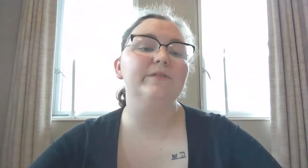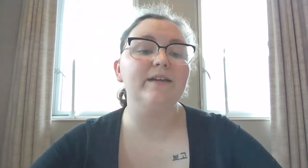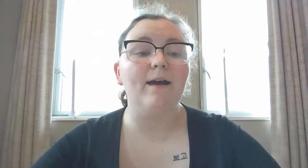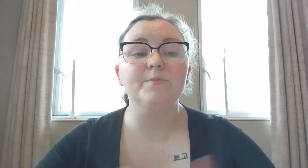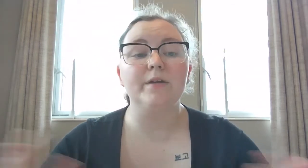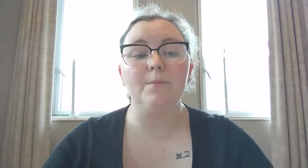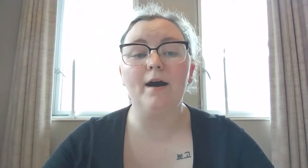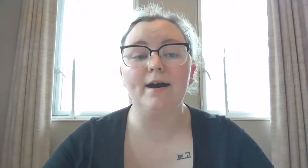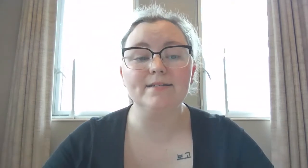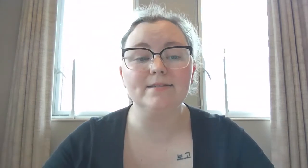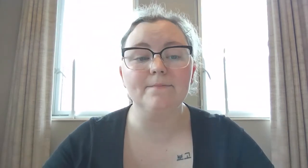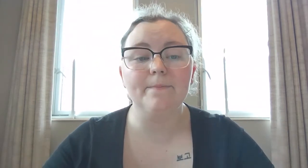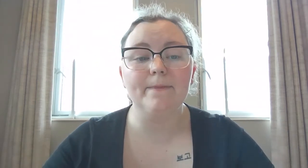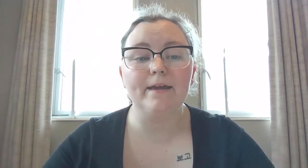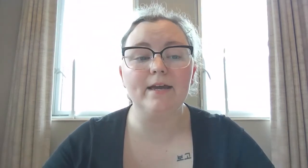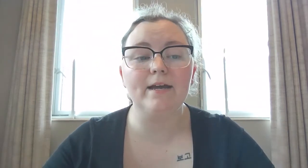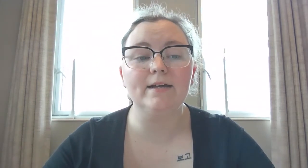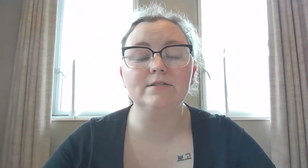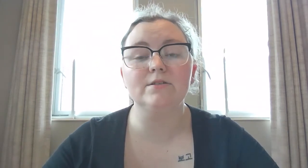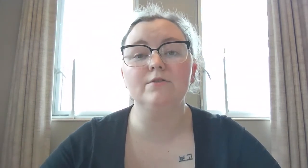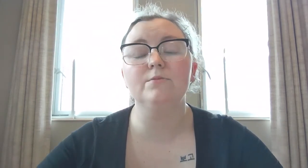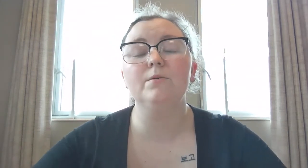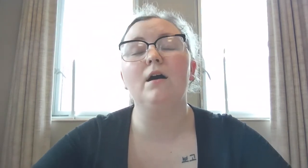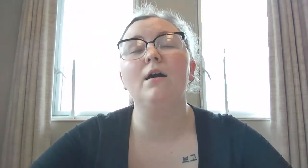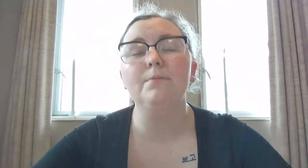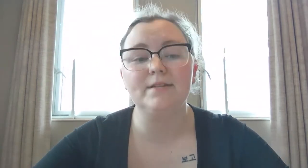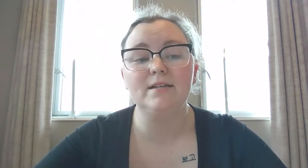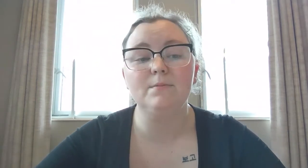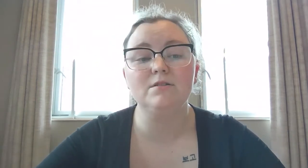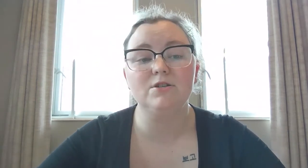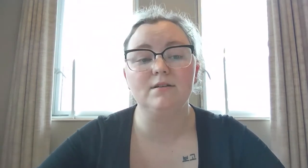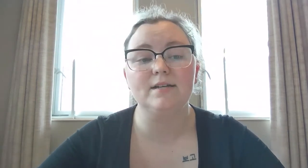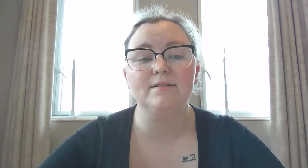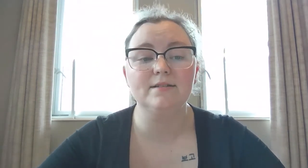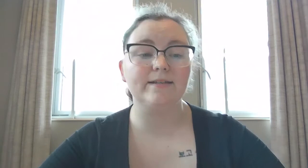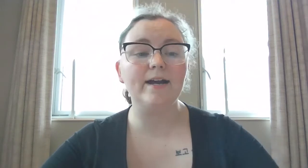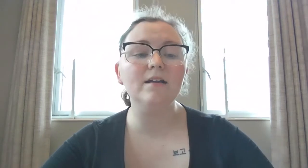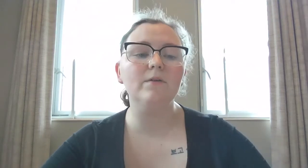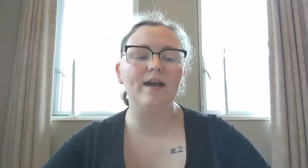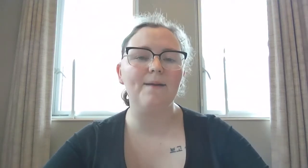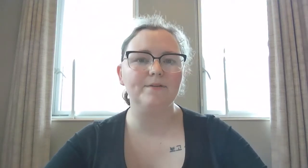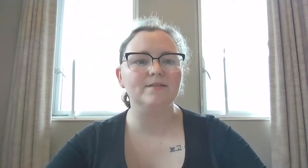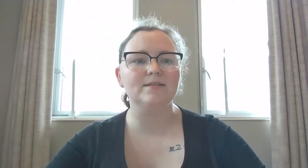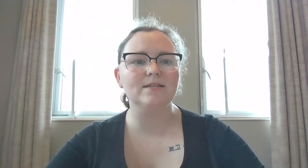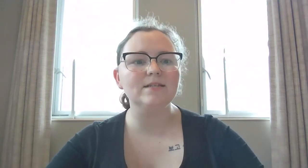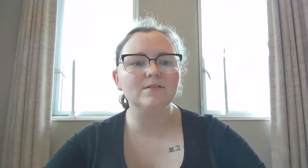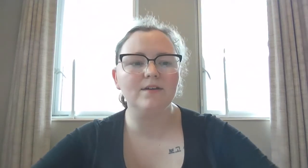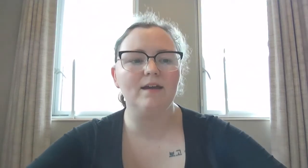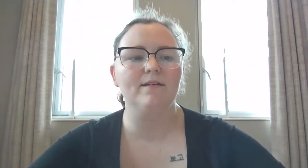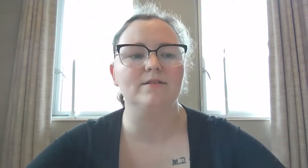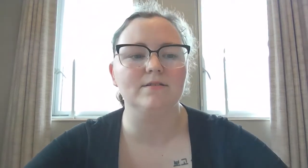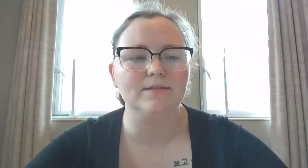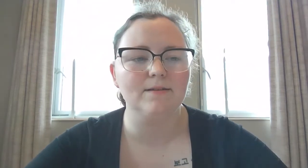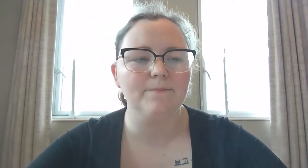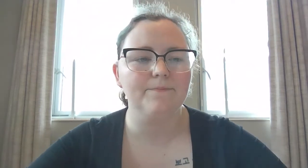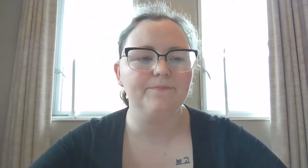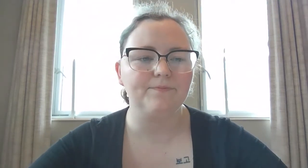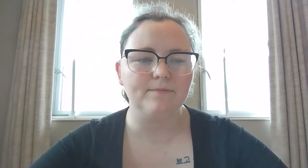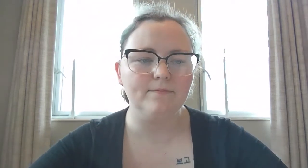when I pause and you will all pretend to be a jury deciding what happens to these two characters.